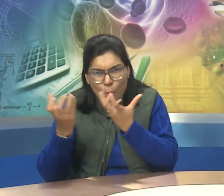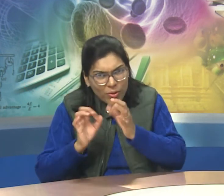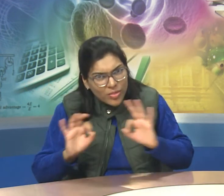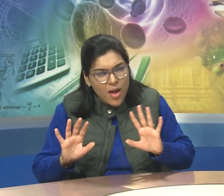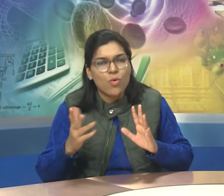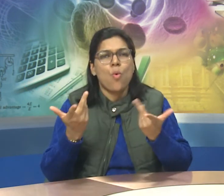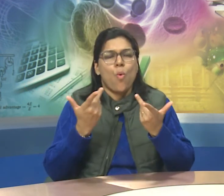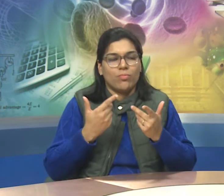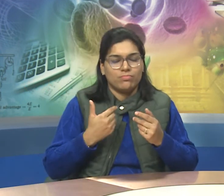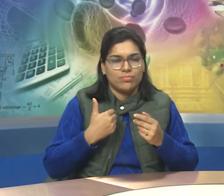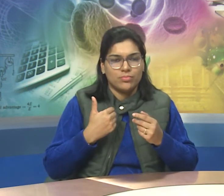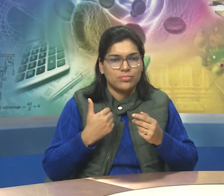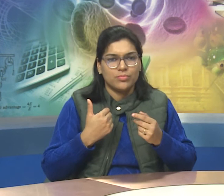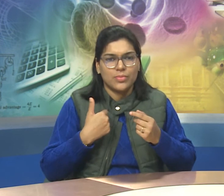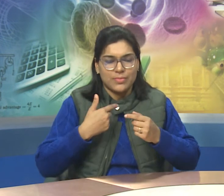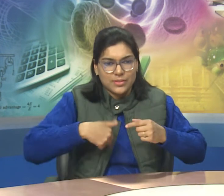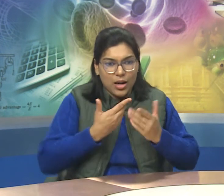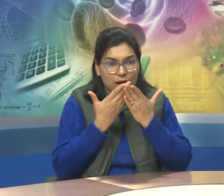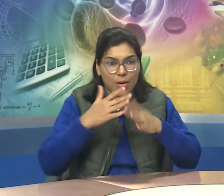in which they need to be done.